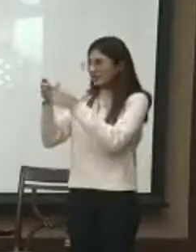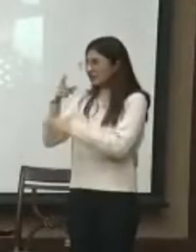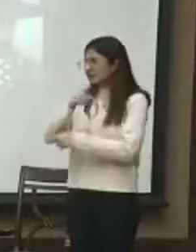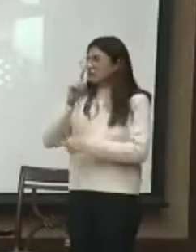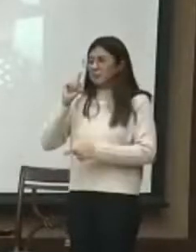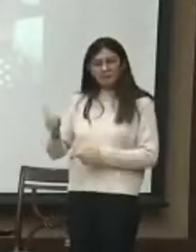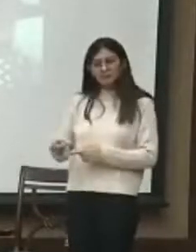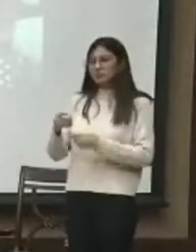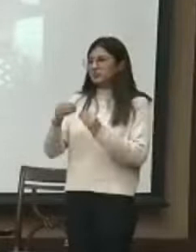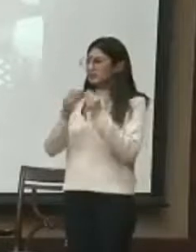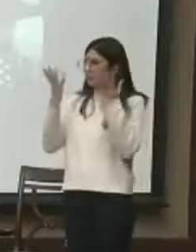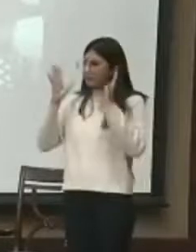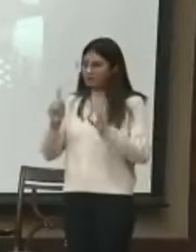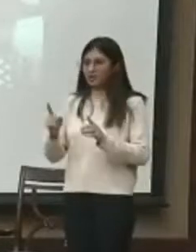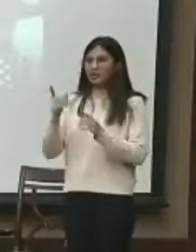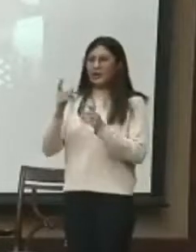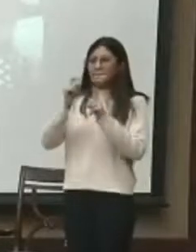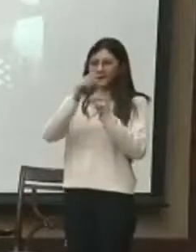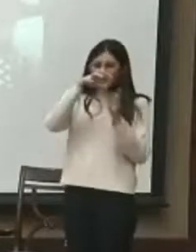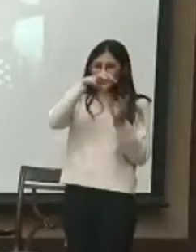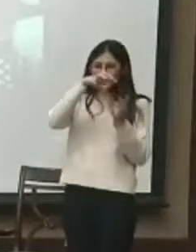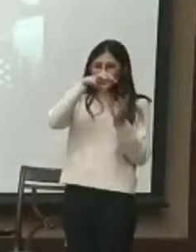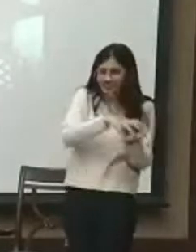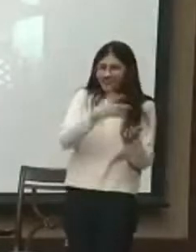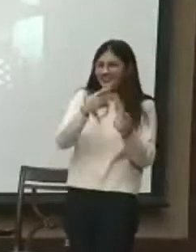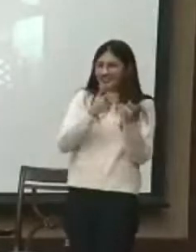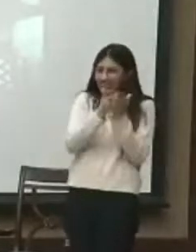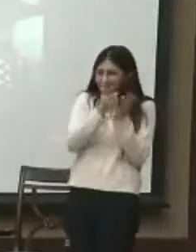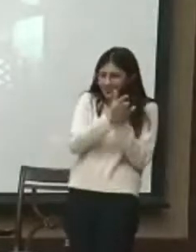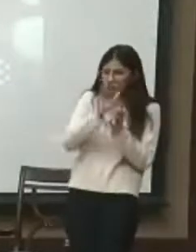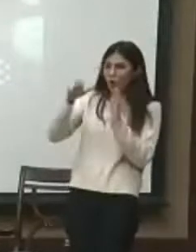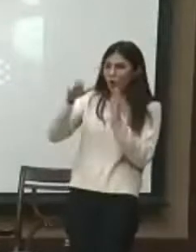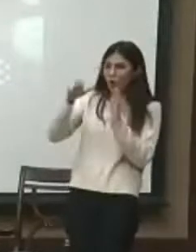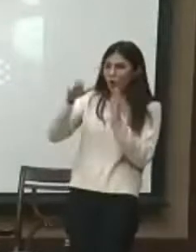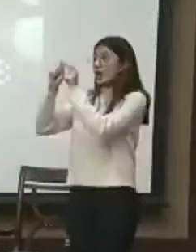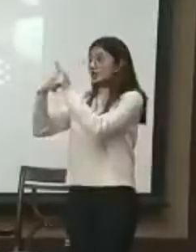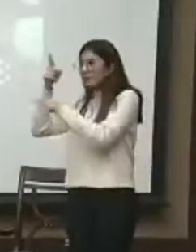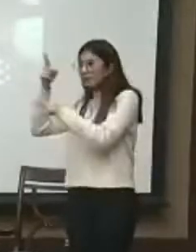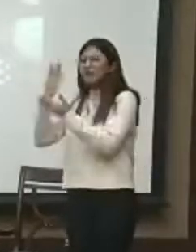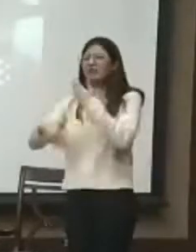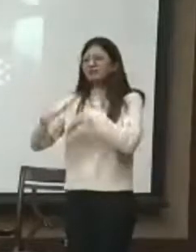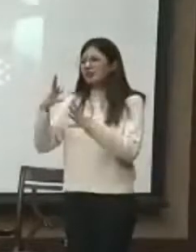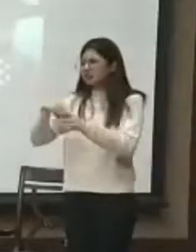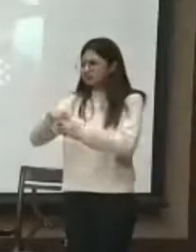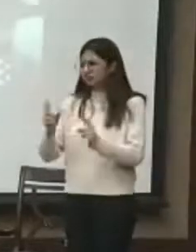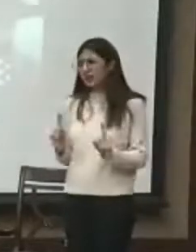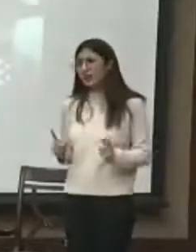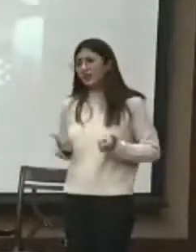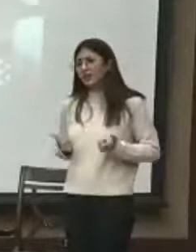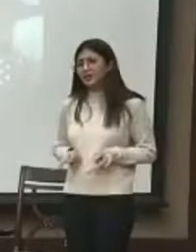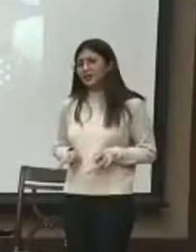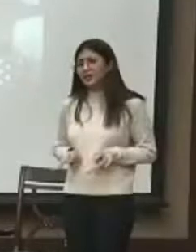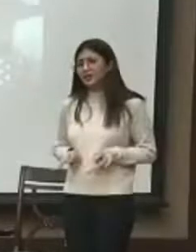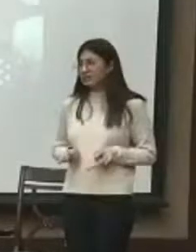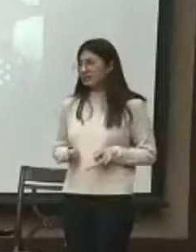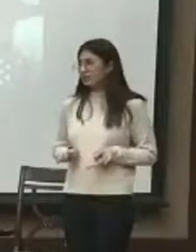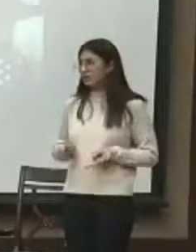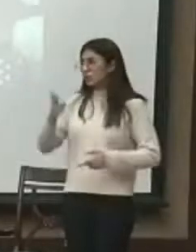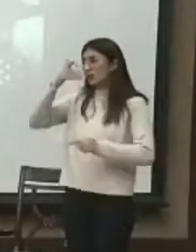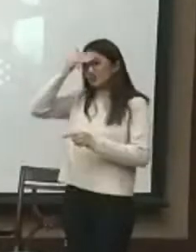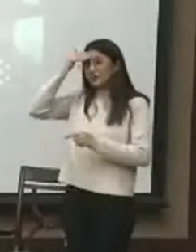at all levels, right from the panchayat to the Rajya Sabha to the upper house, and not to forget the